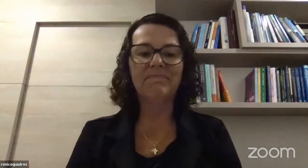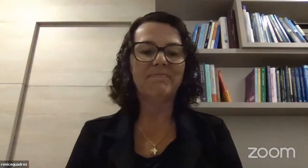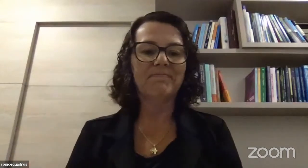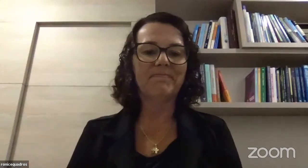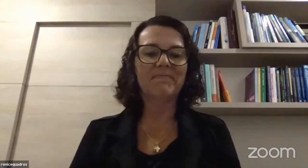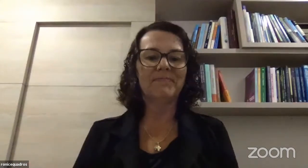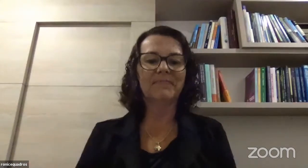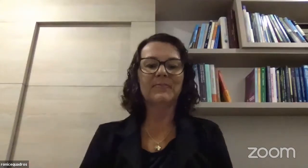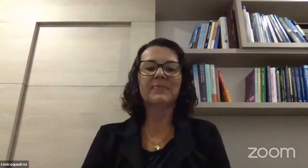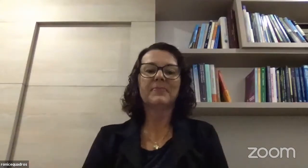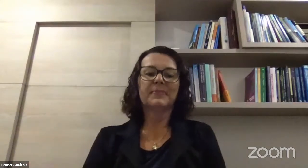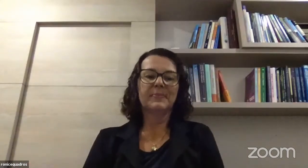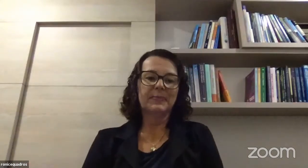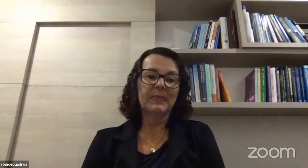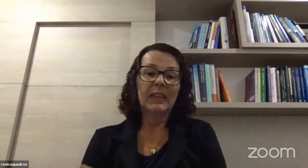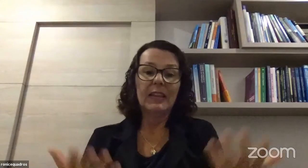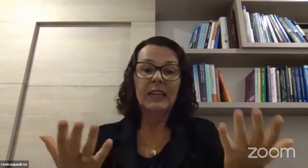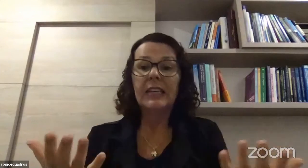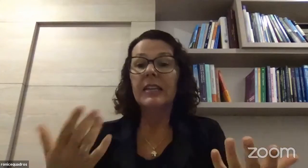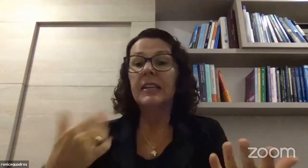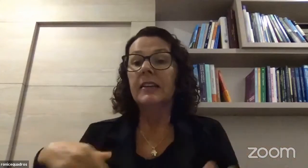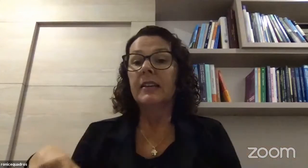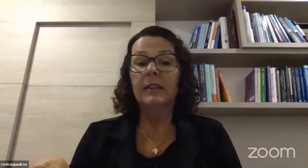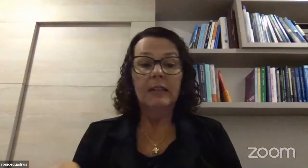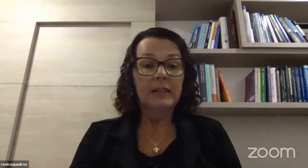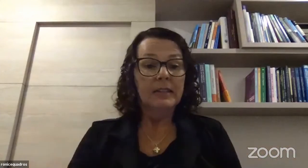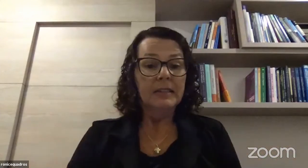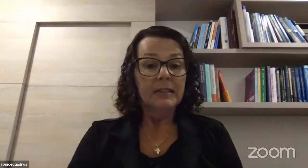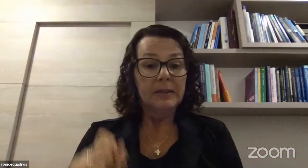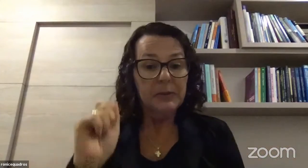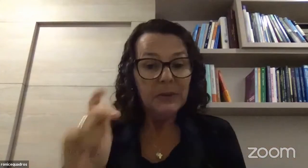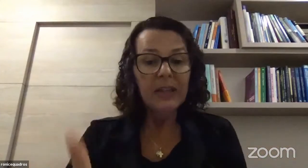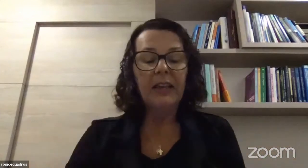more success across the community.